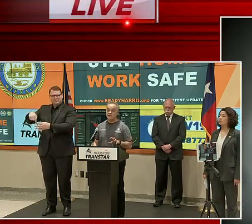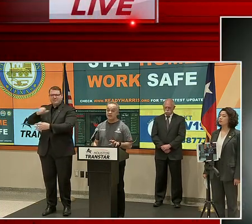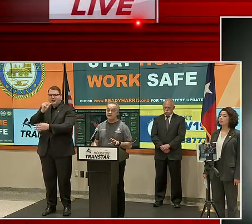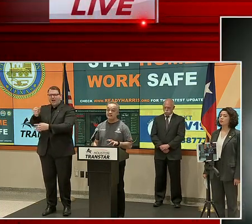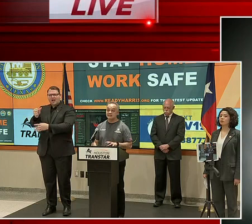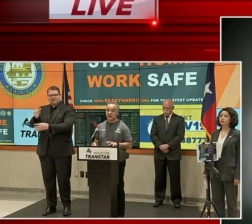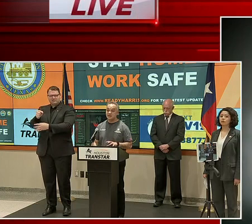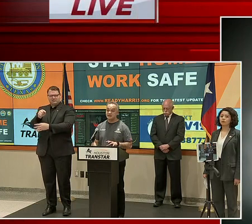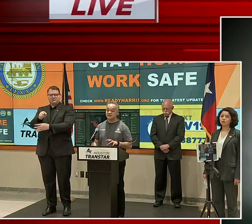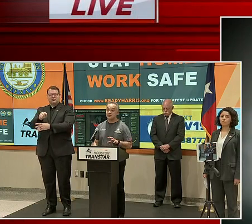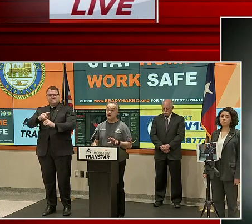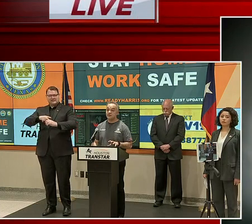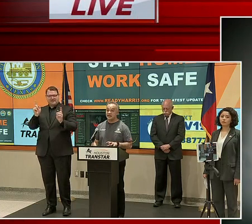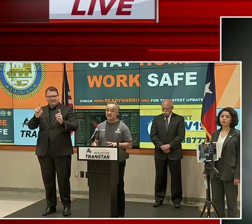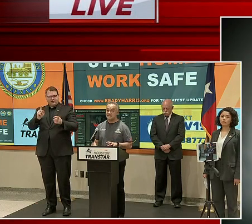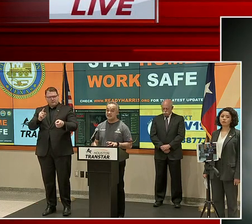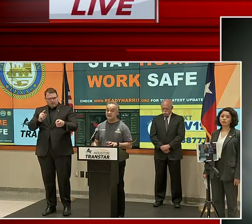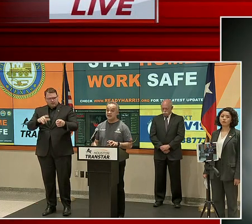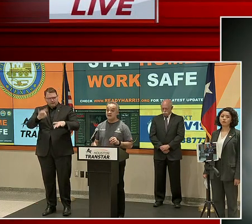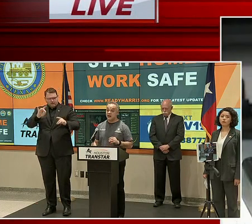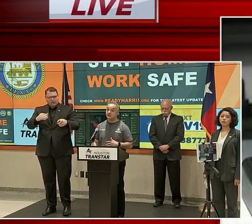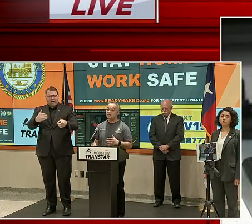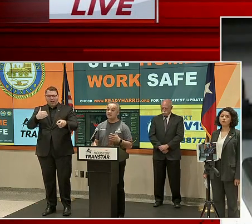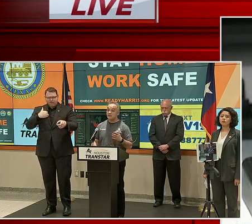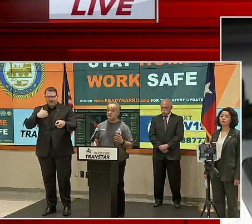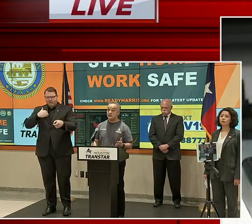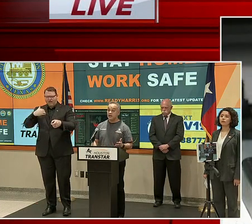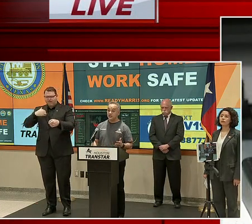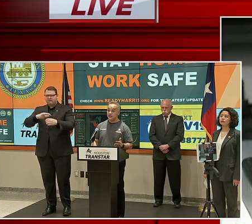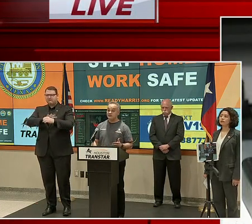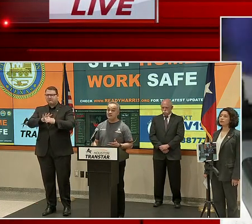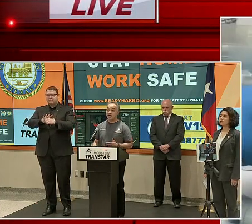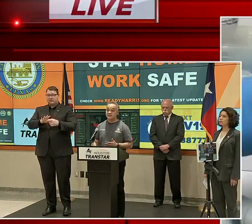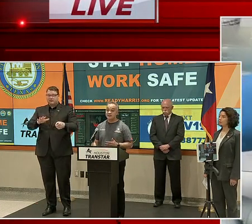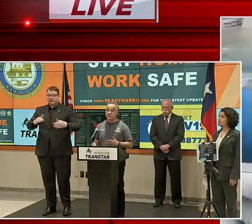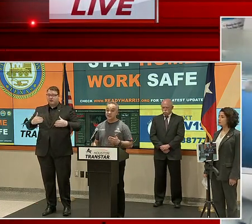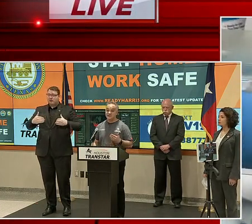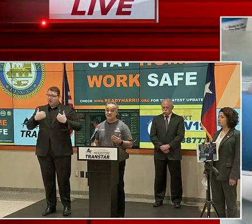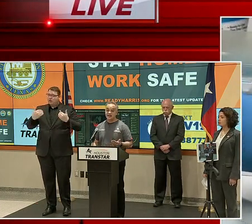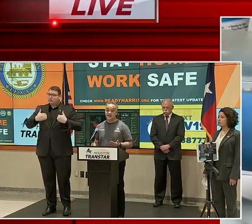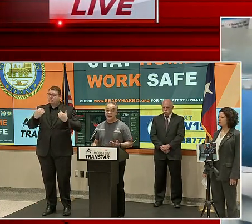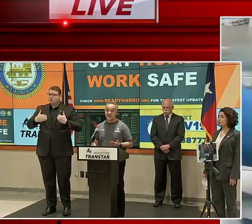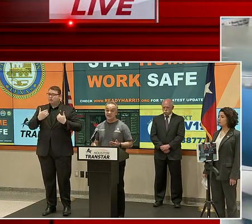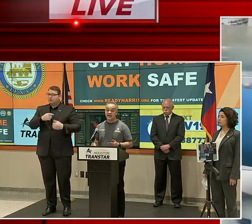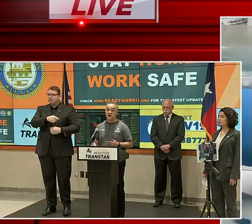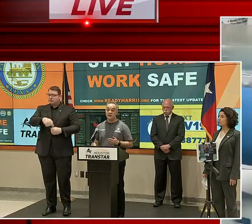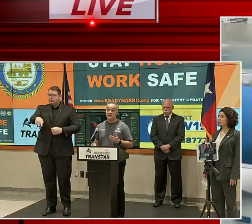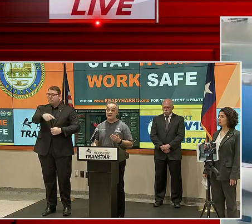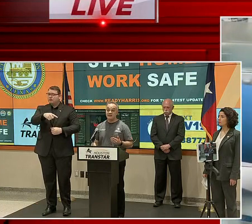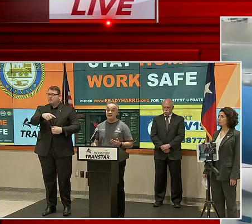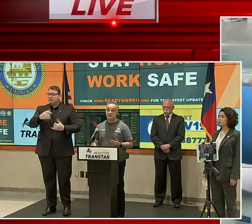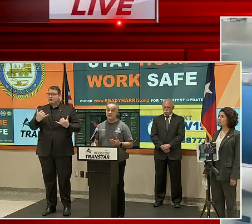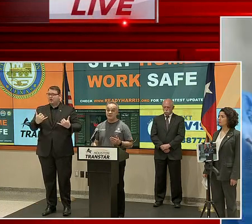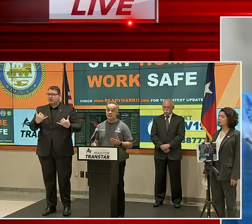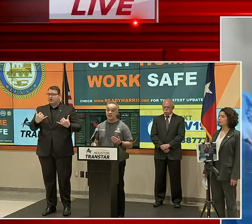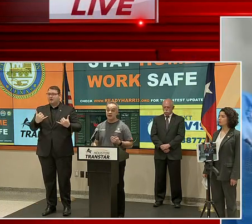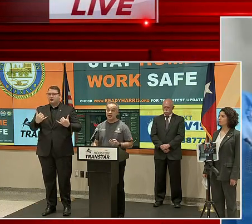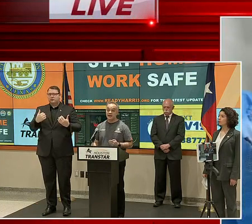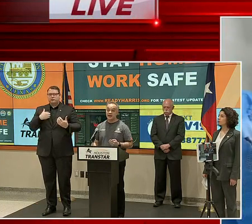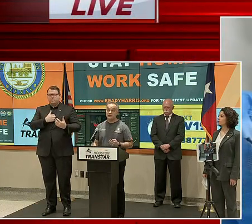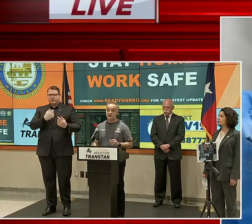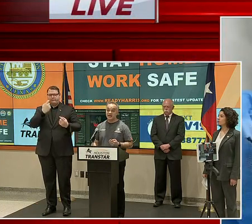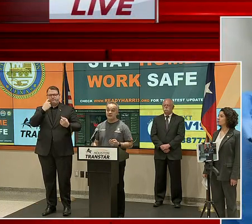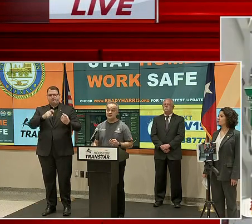community who are testing positive for COVID-19. They're actually younger. In fact, we even have had now individuals who